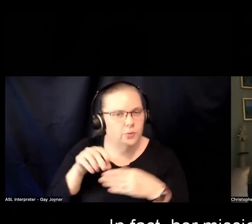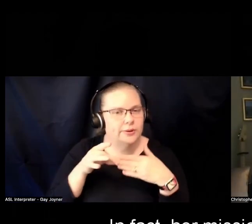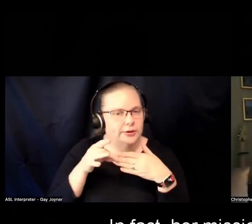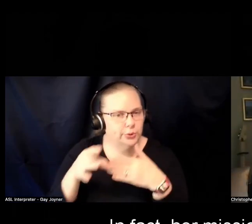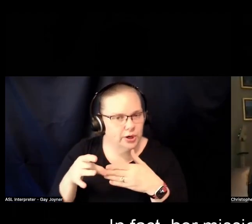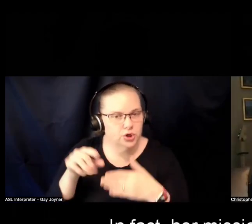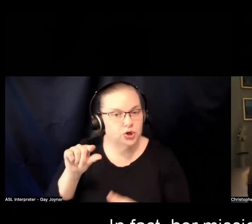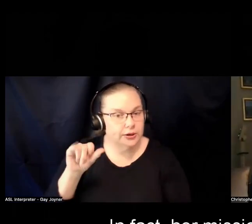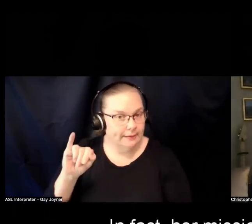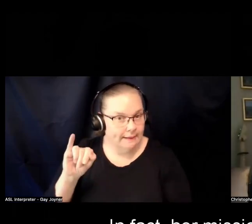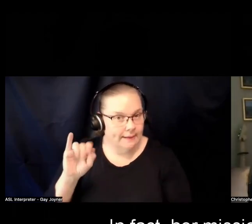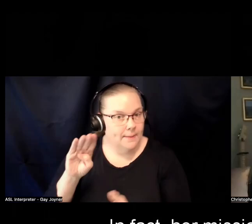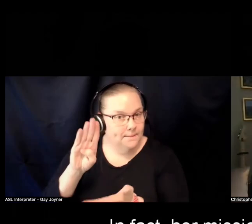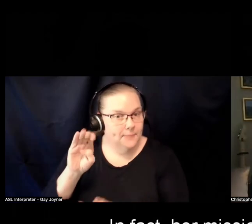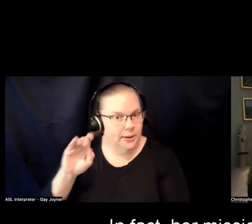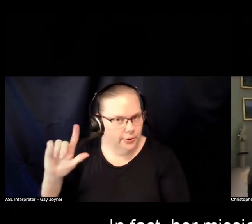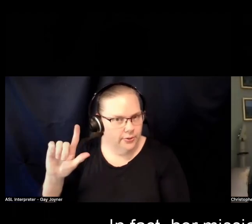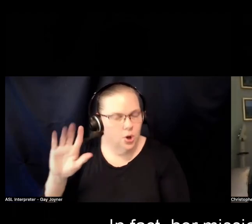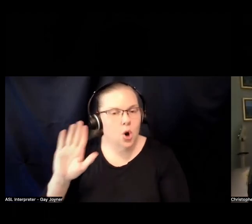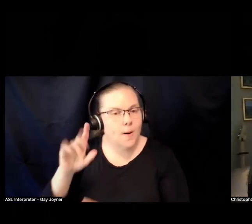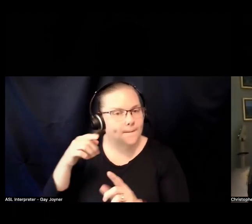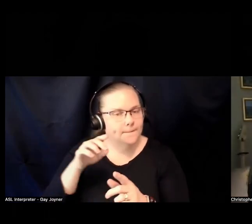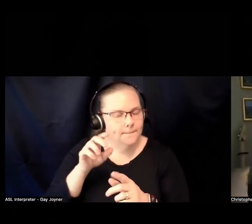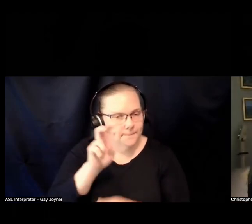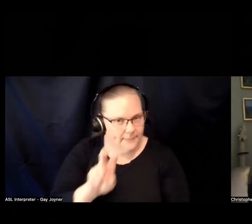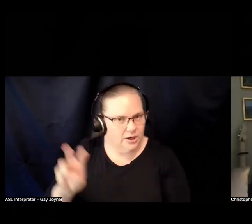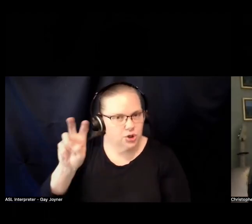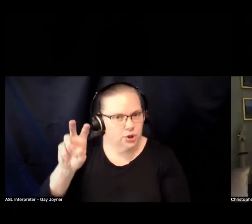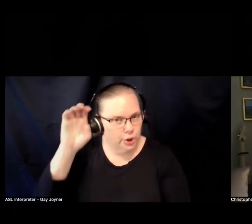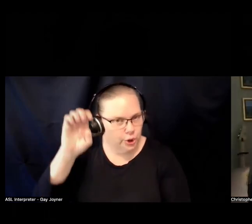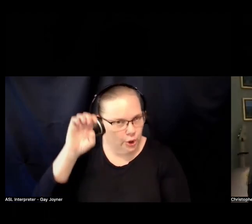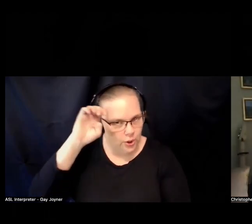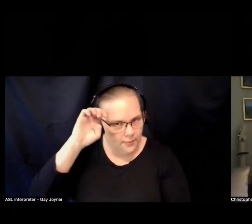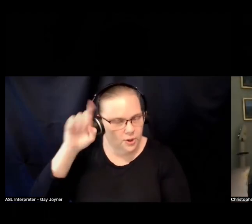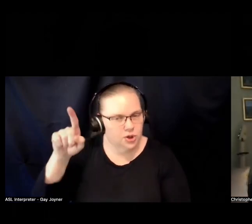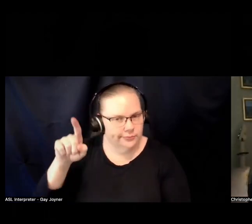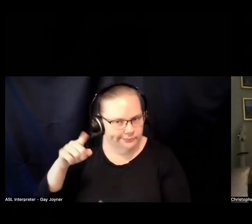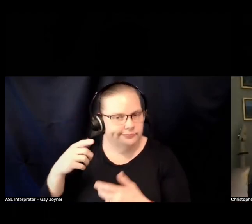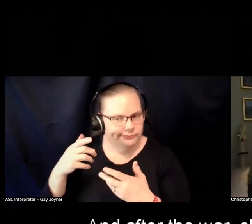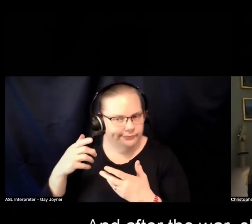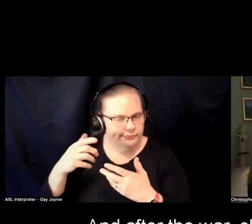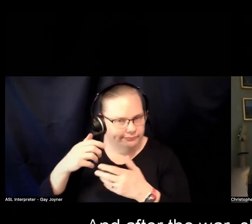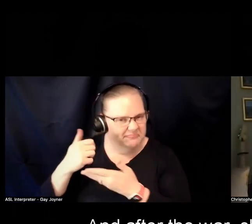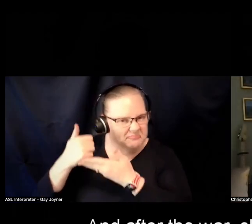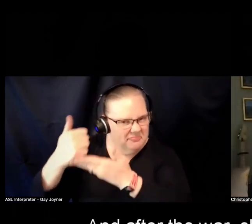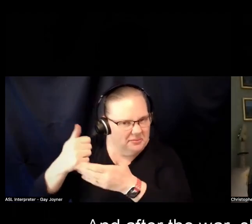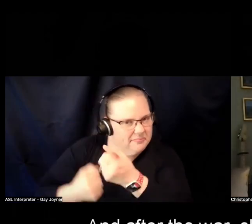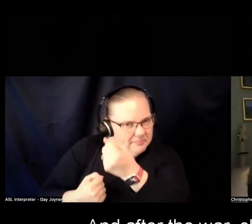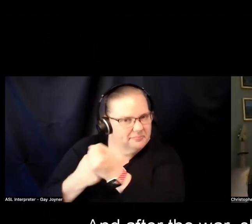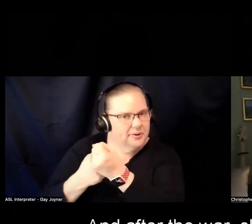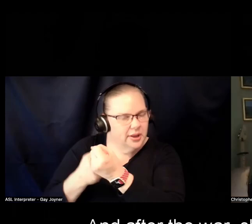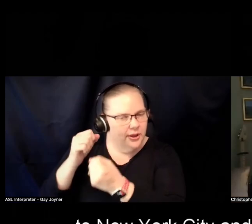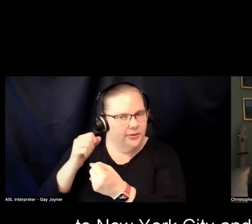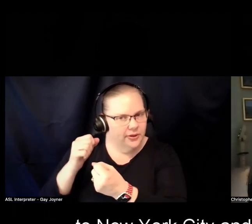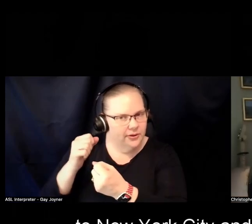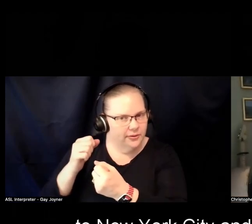Bill. In fact, her mission to Europe helped formulate the educational thrust of the GI Bill. And after the war, she immediately